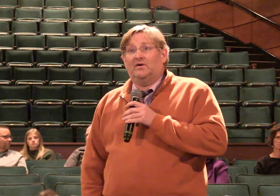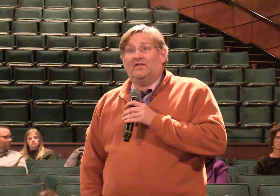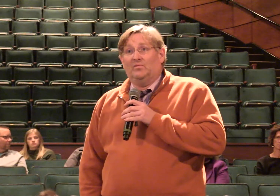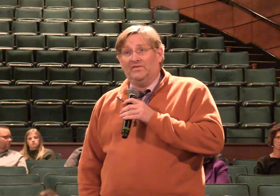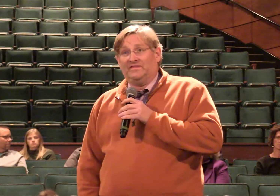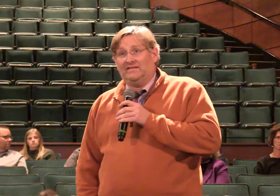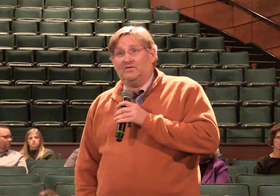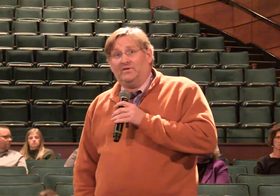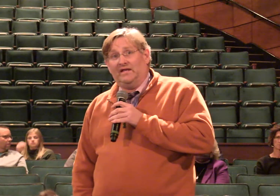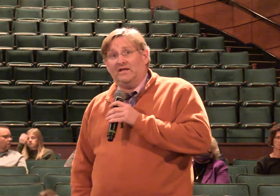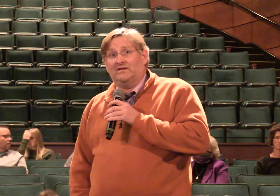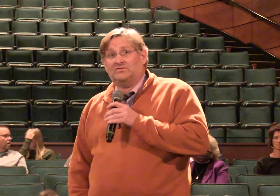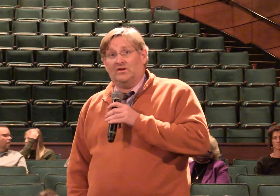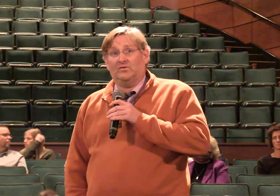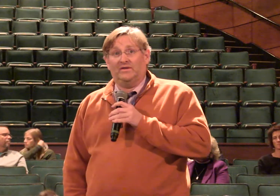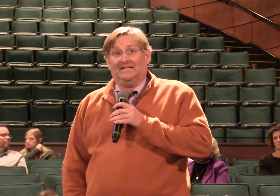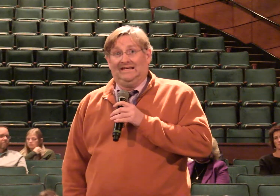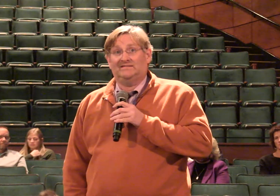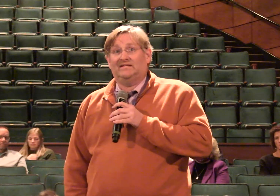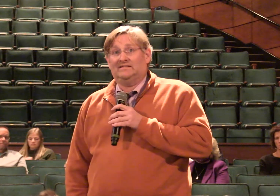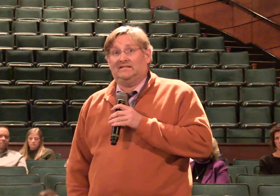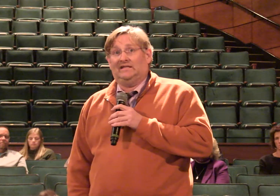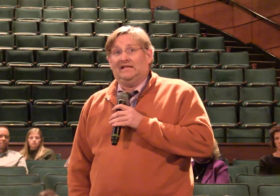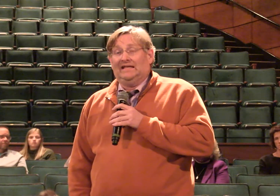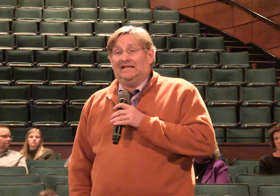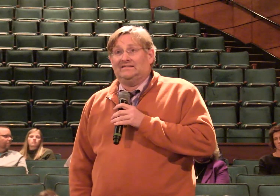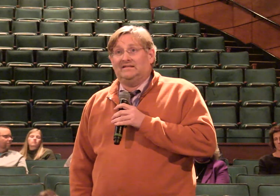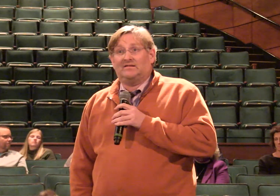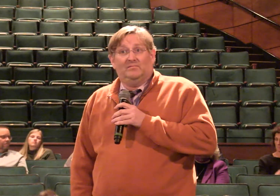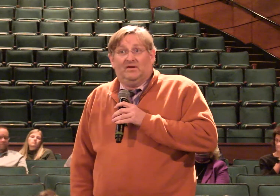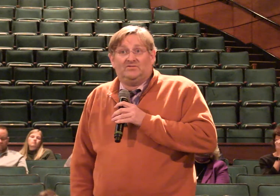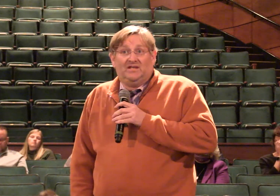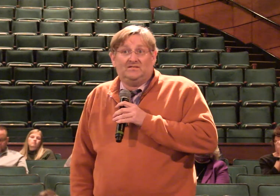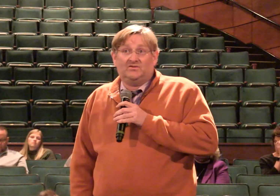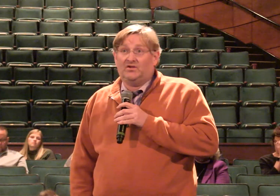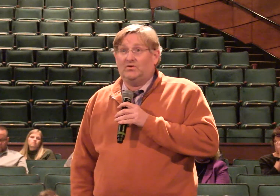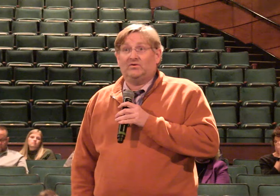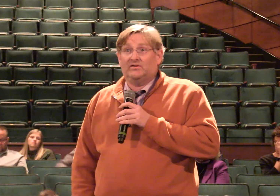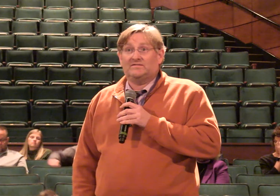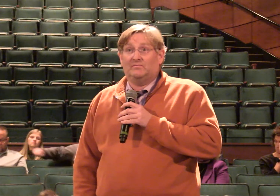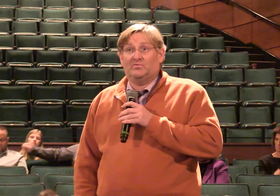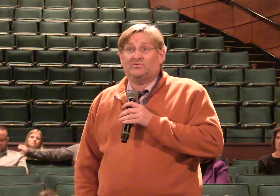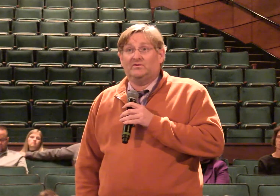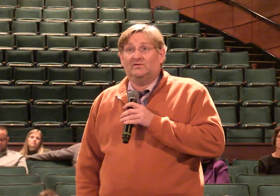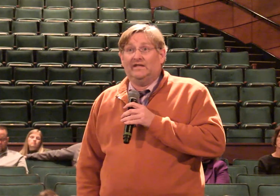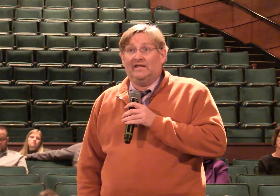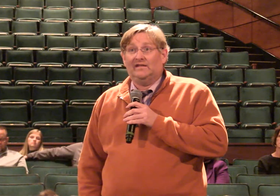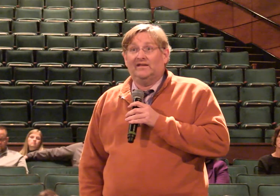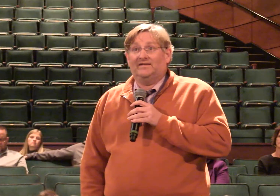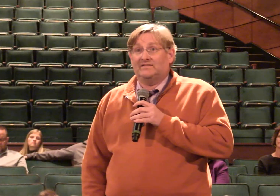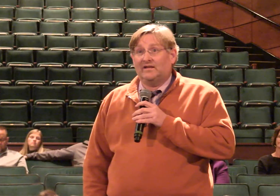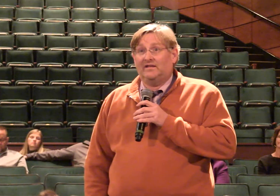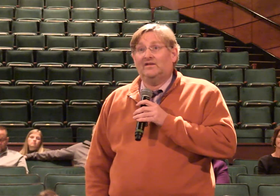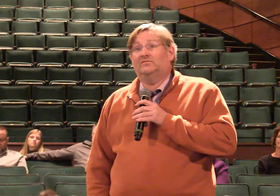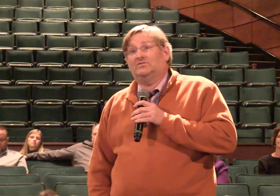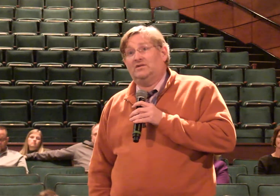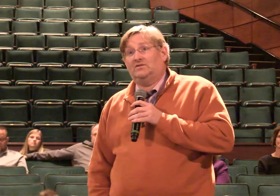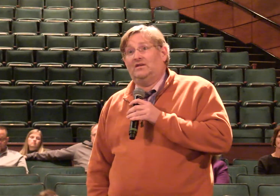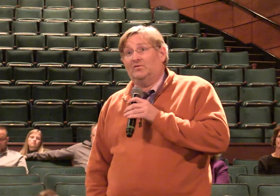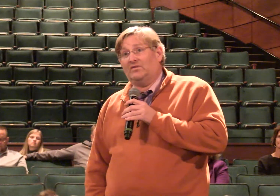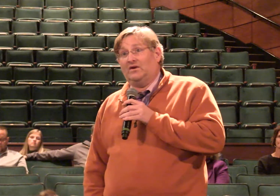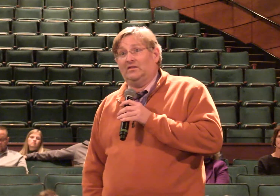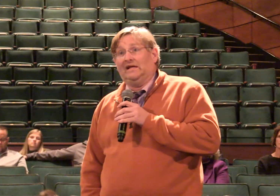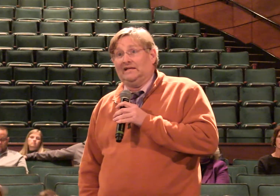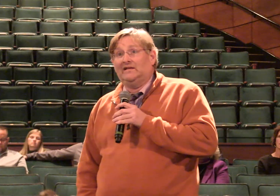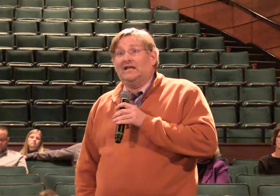Personnel. One thing that we struggle with in East Tennessee is it's much easier to go across the border in Kentucky,